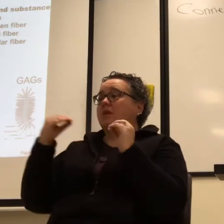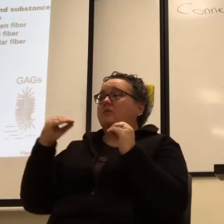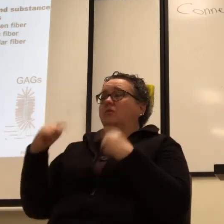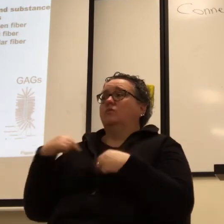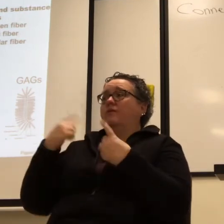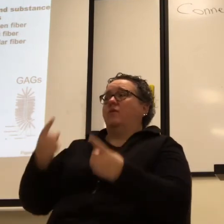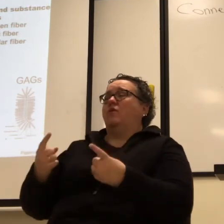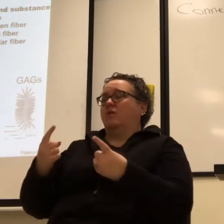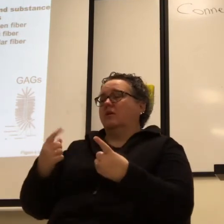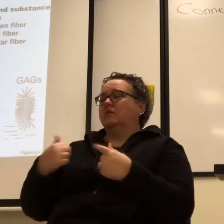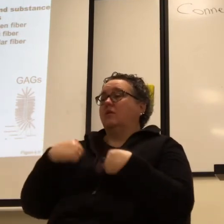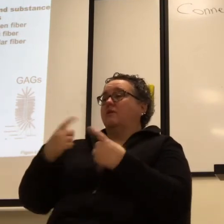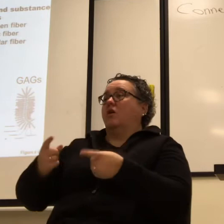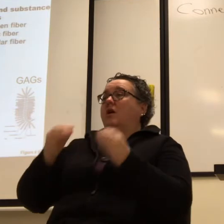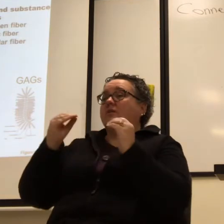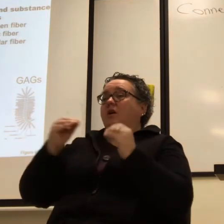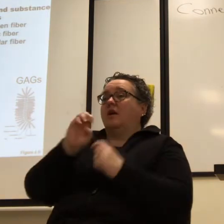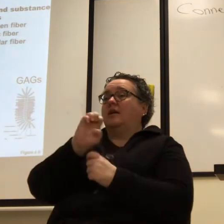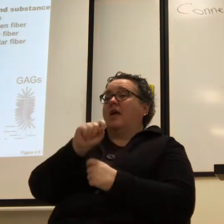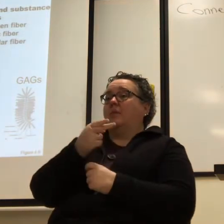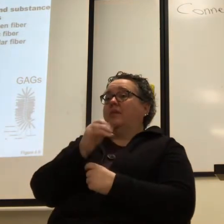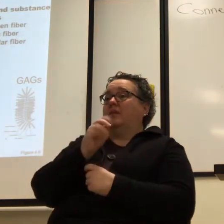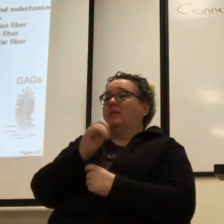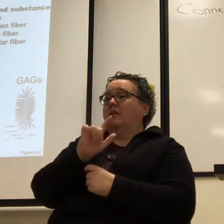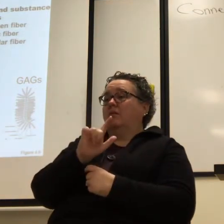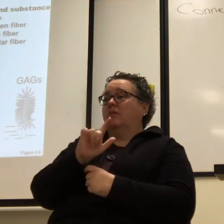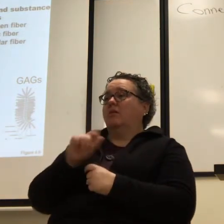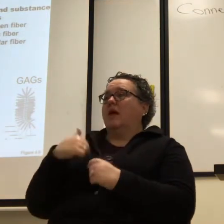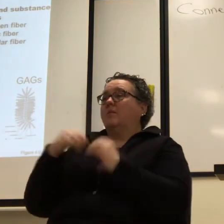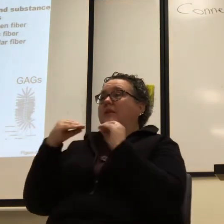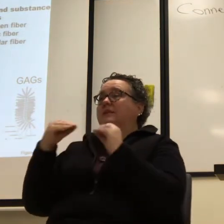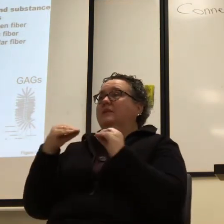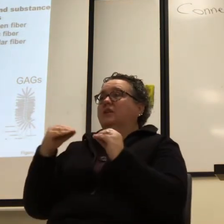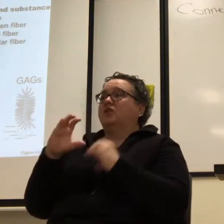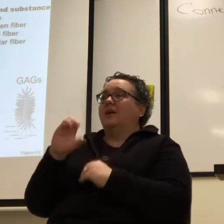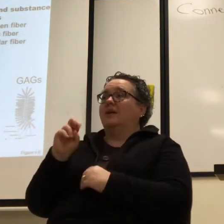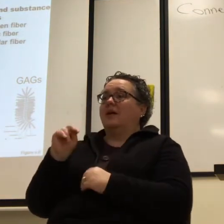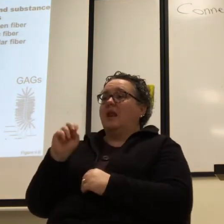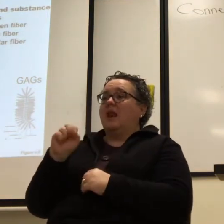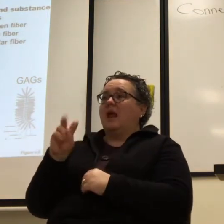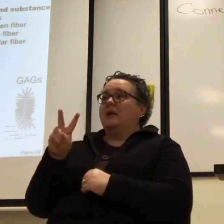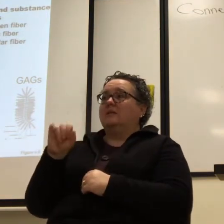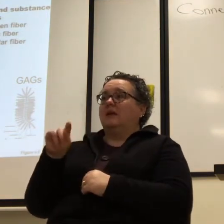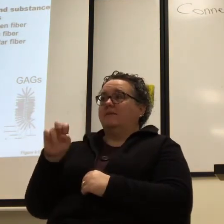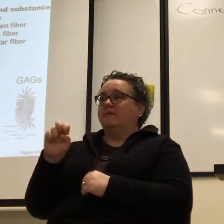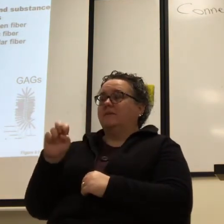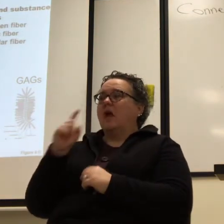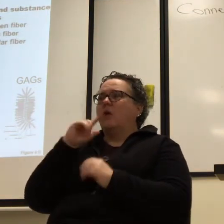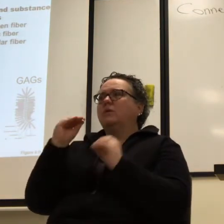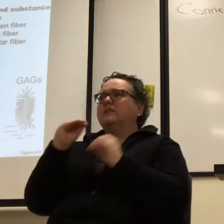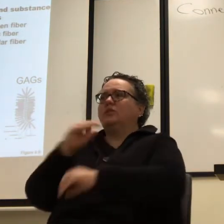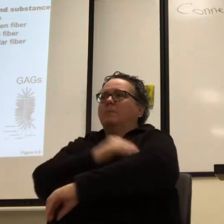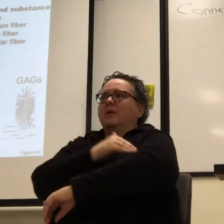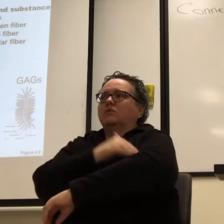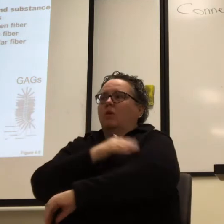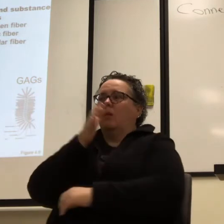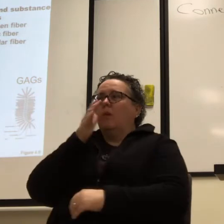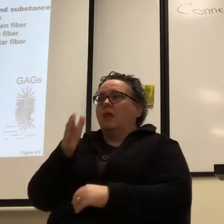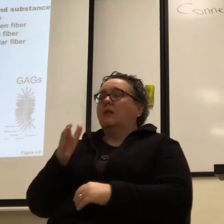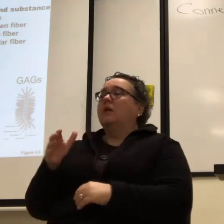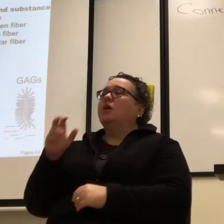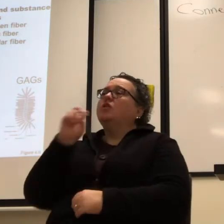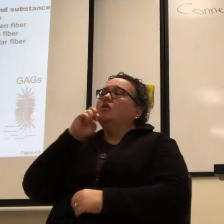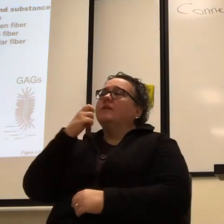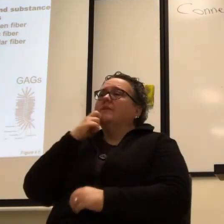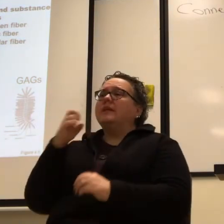taught epithelial. I'm going to teach connective, going to teach muscle. Nervous tissue, I'll save for the nervous